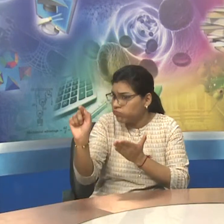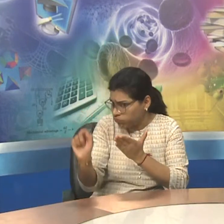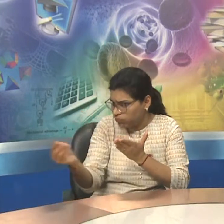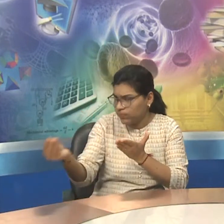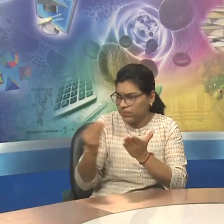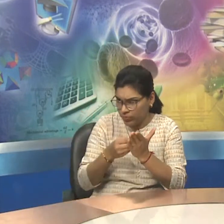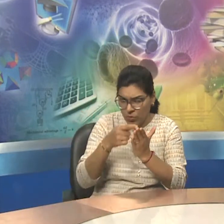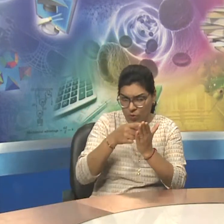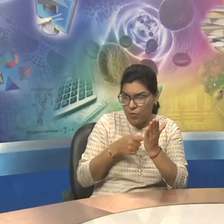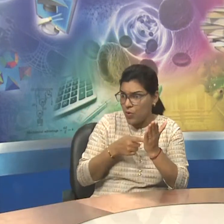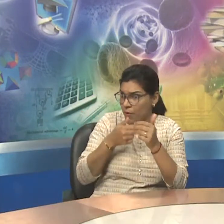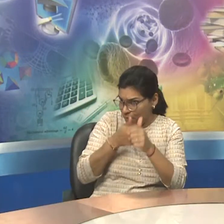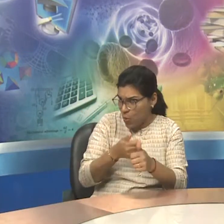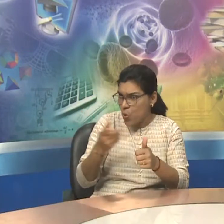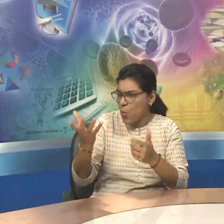and